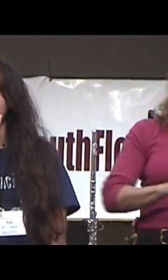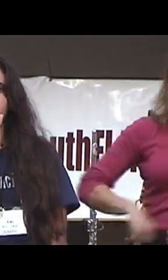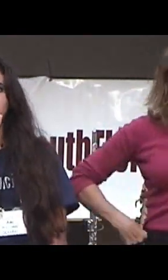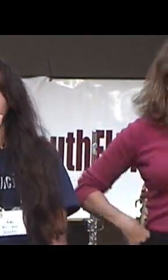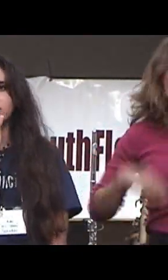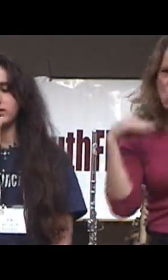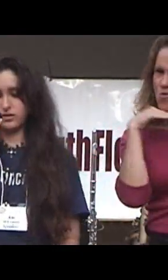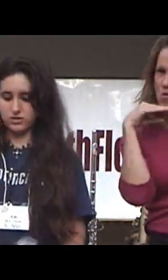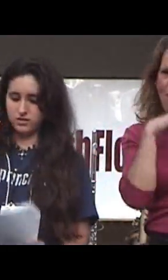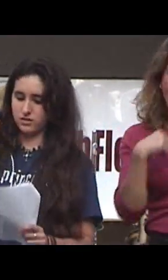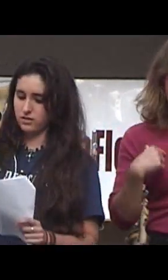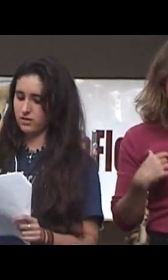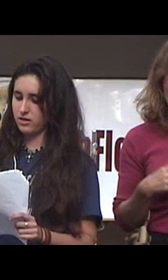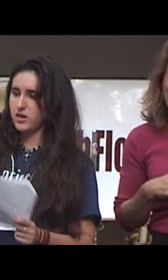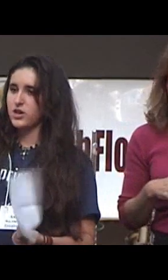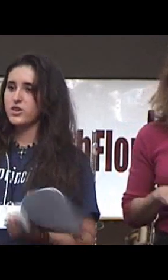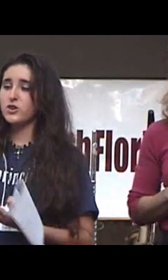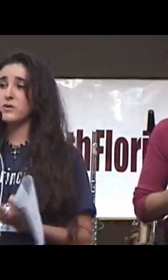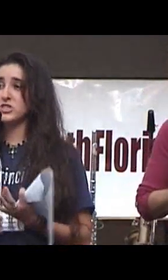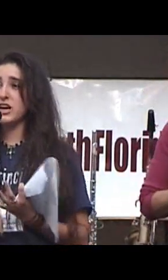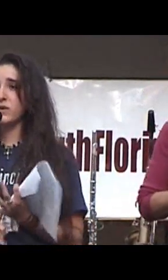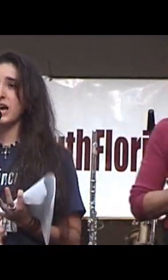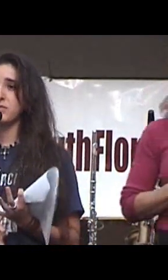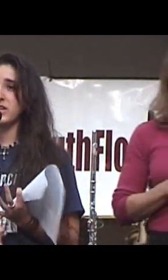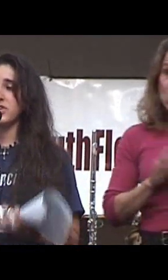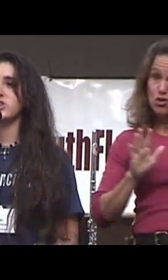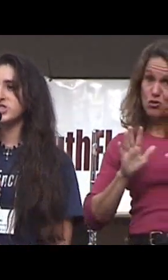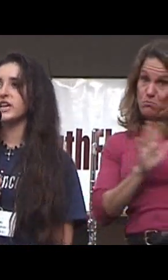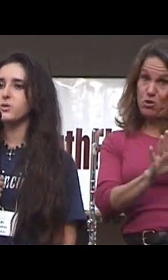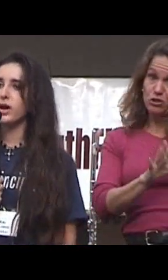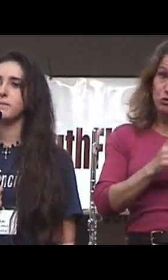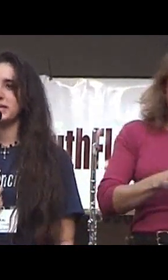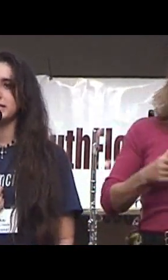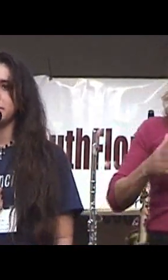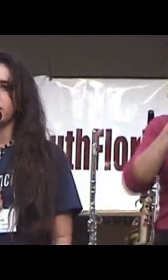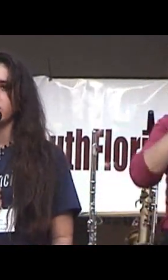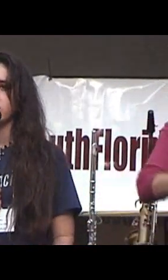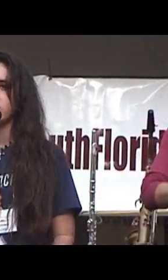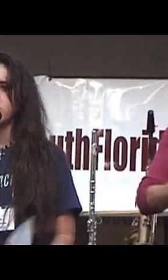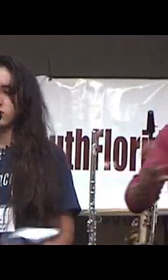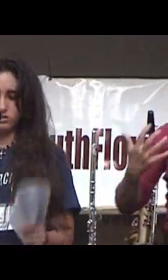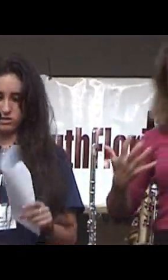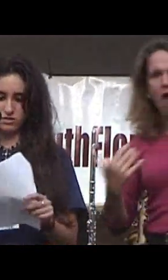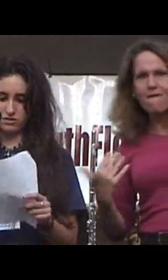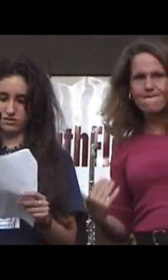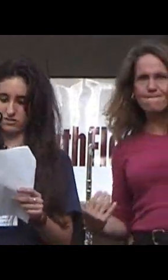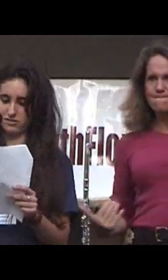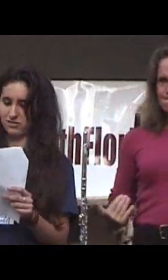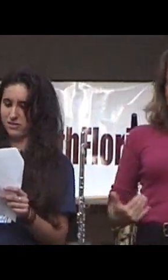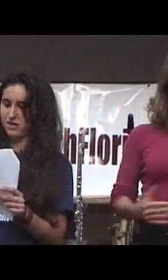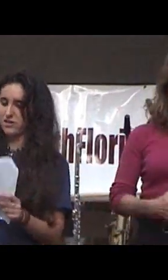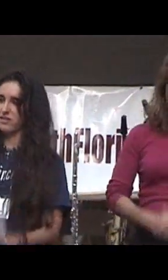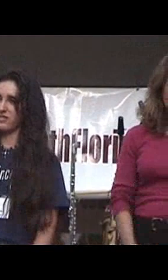lying. Yeah! You push down what I believe in, you're saying you want a piece of me.